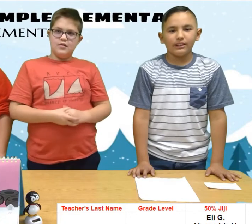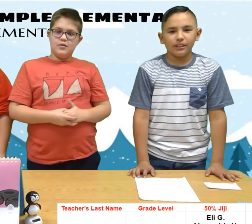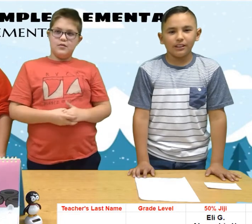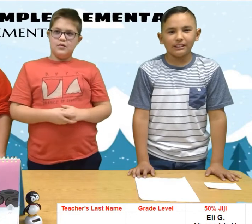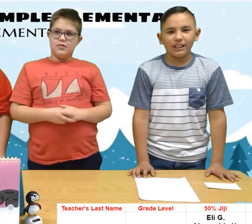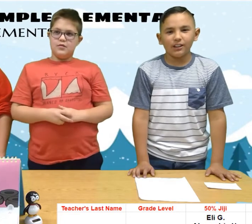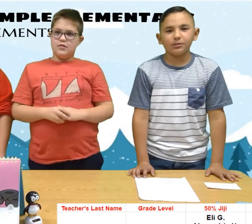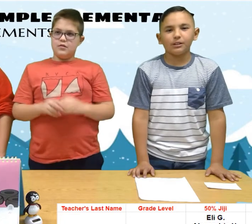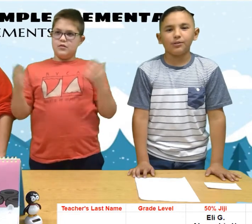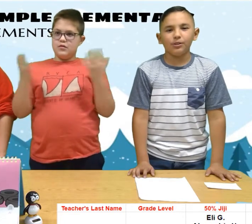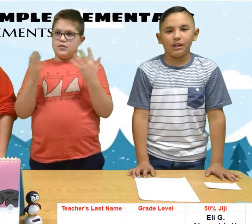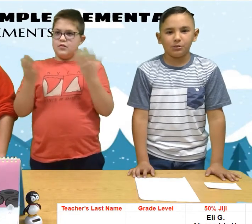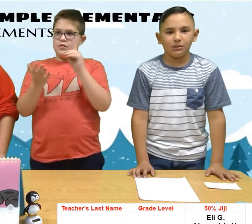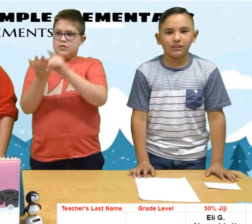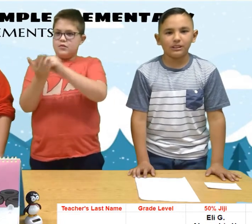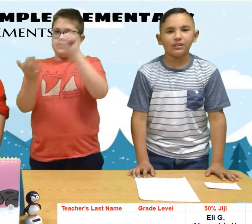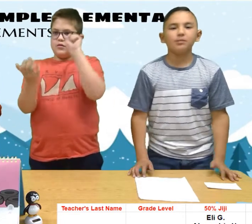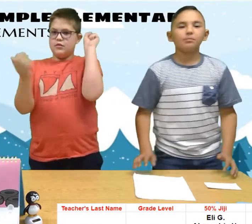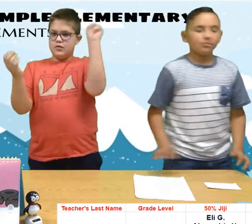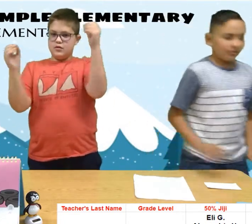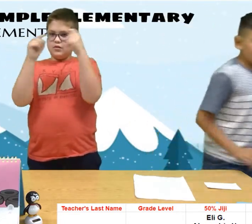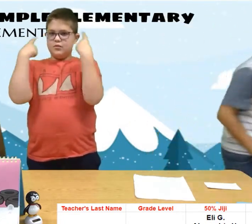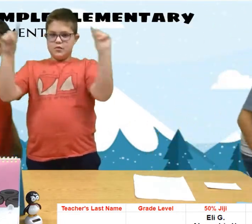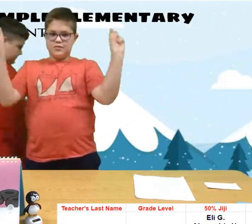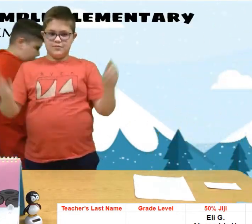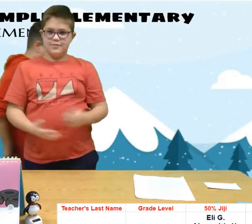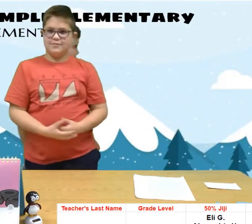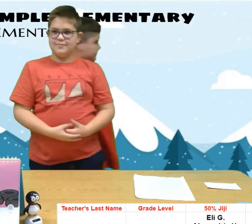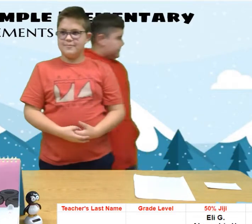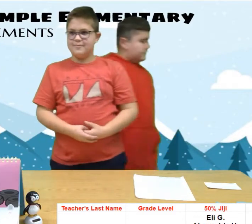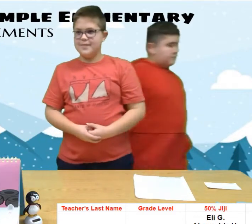Now here's Dr. Salas with a few announcements.